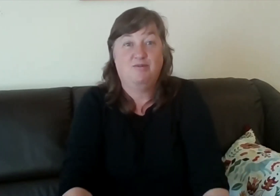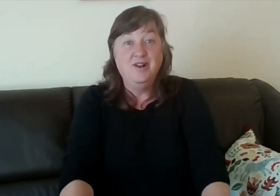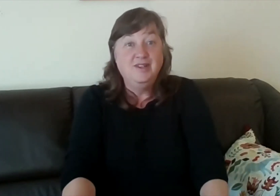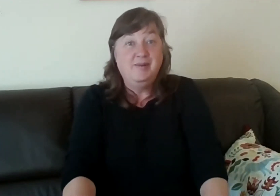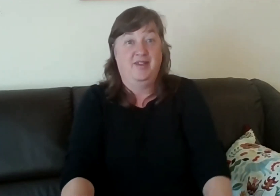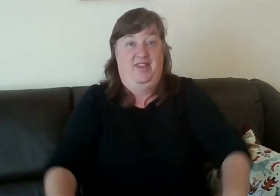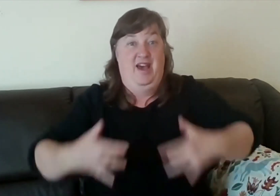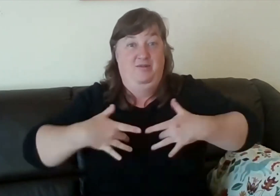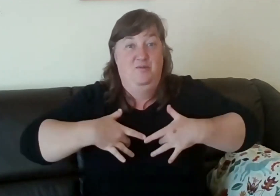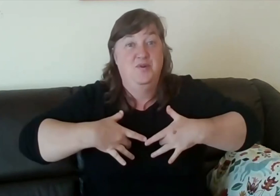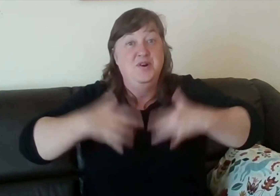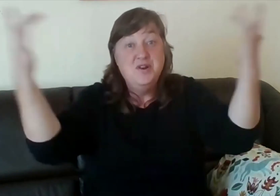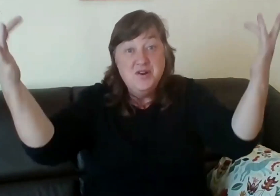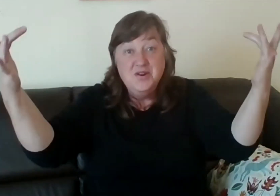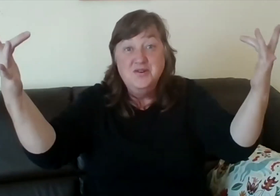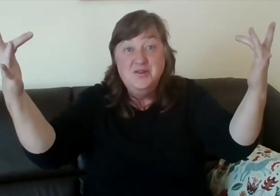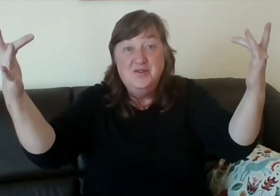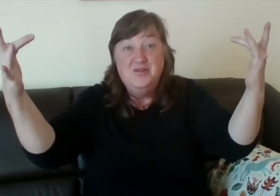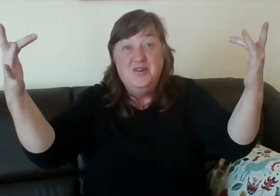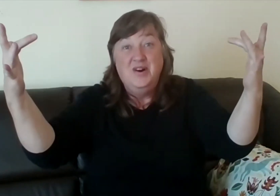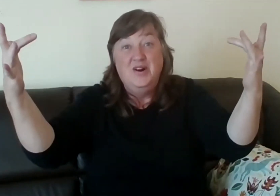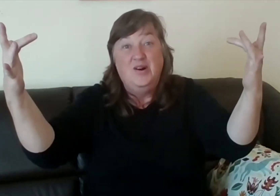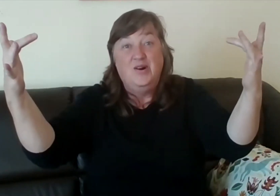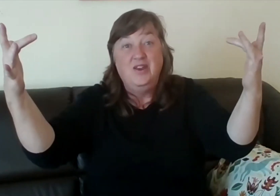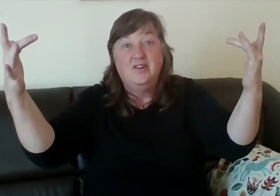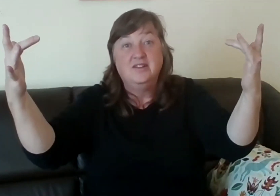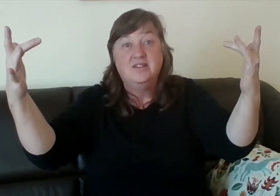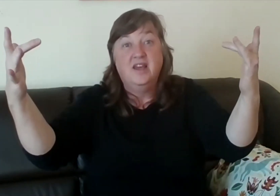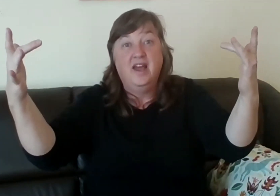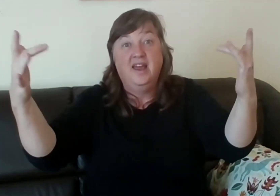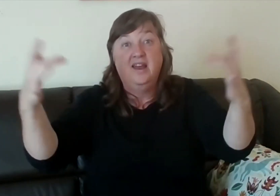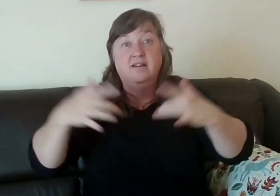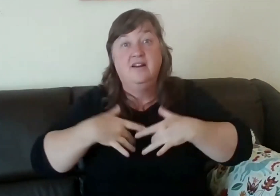thrilled about that. Woohoo! Or you could say,